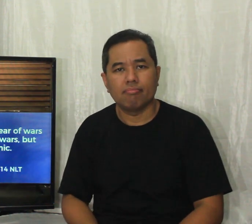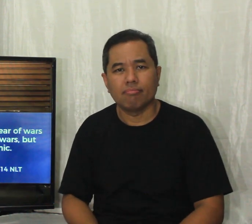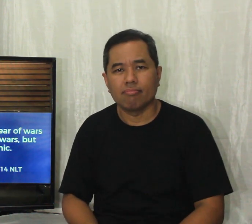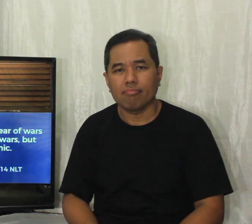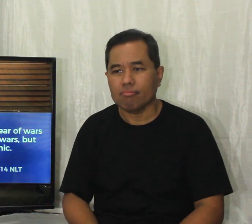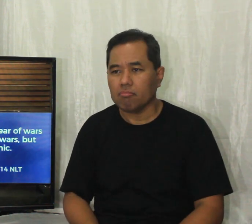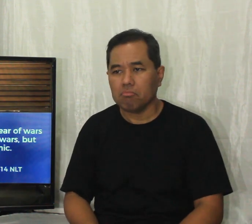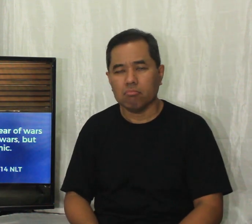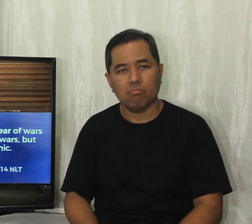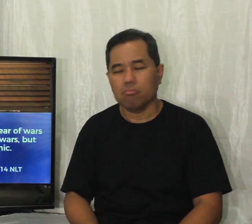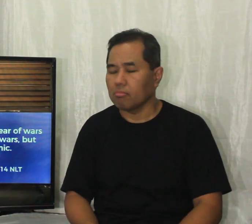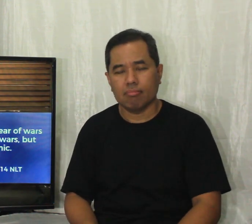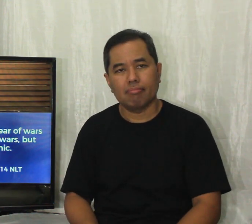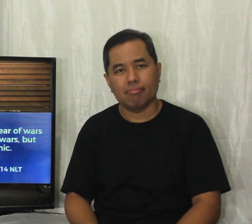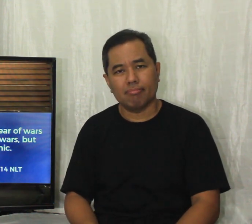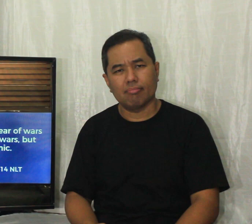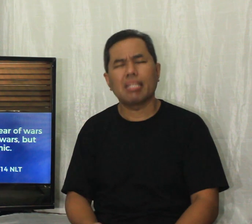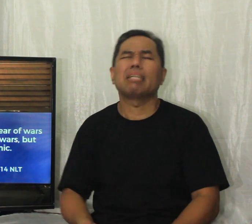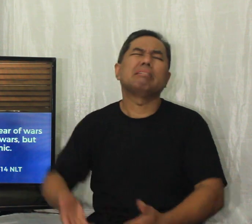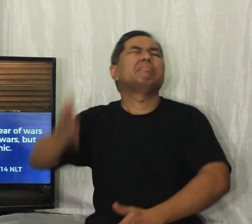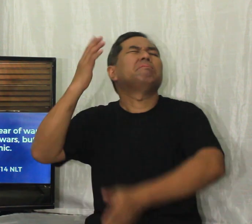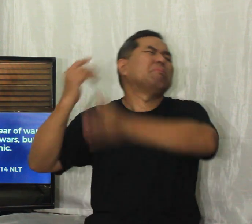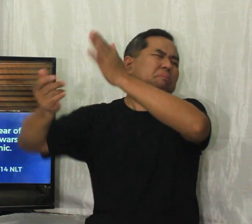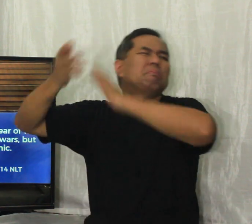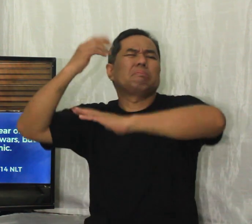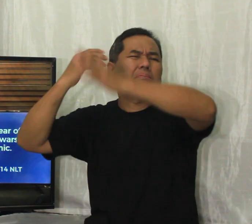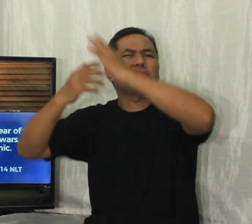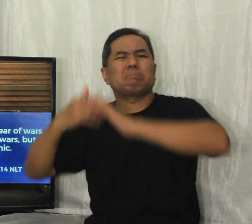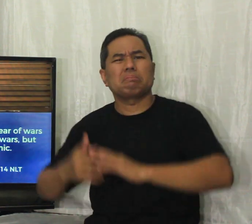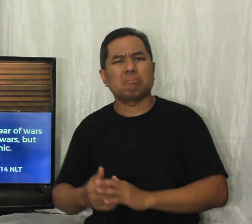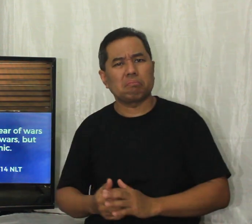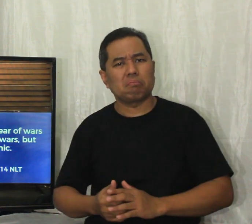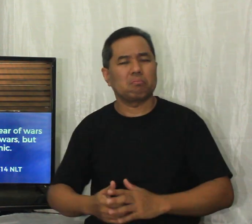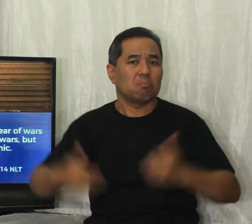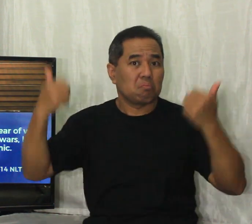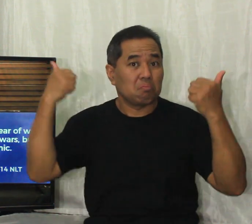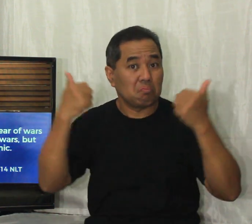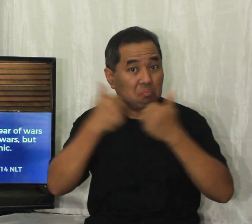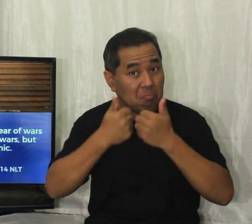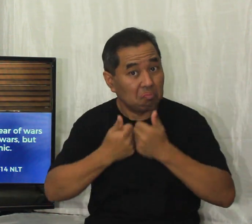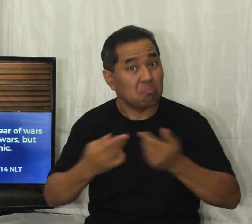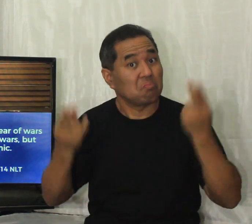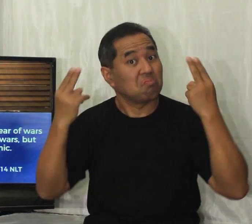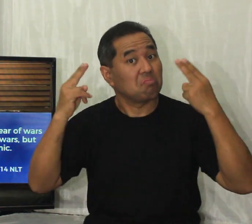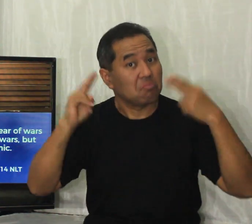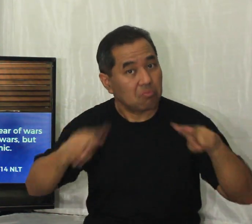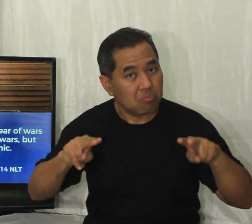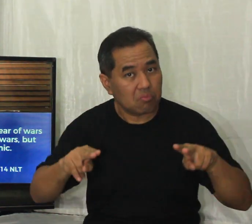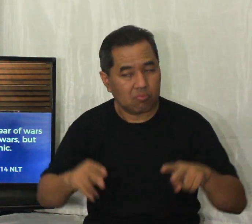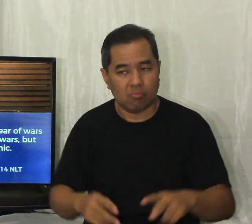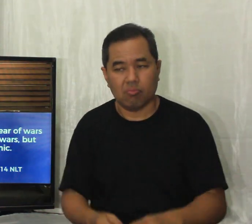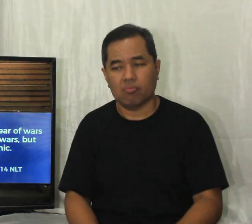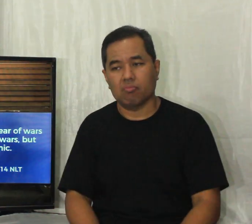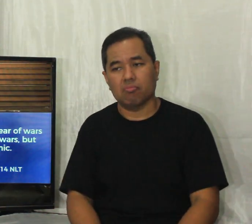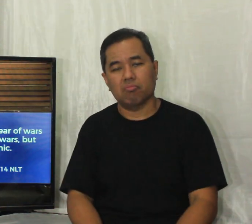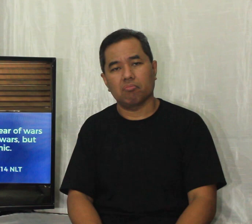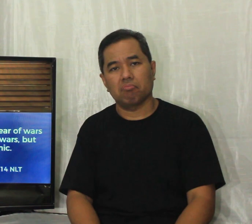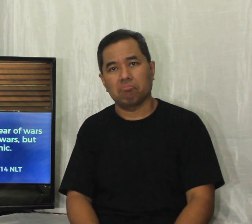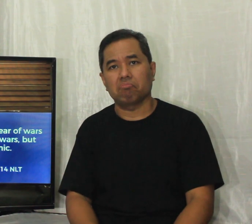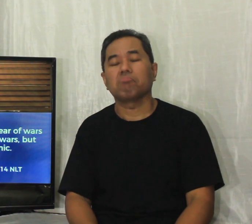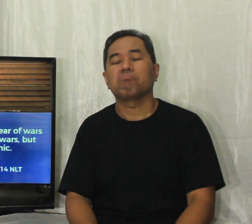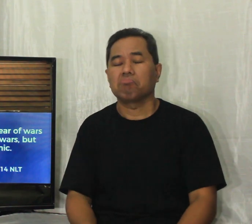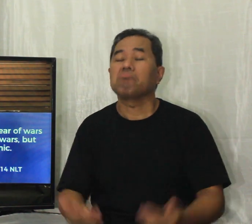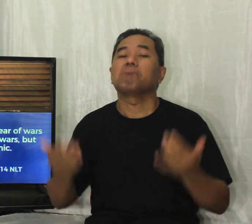throughout history, even before Jesus came. And he's saying those wars will continue even as I am no longer physically present. And are they happening